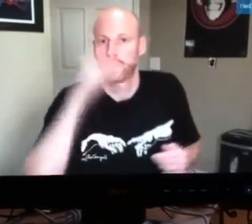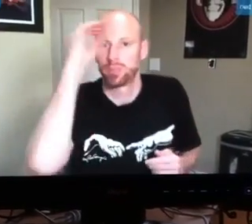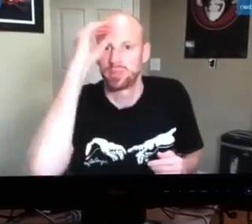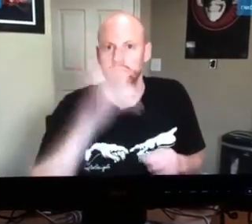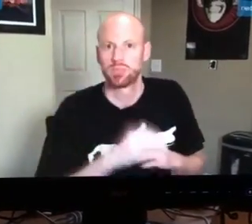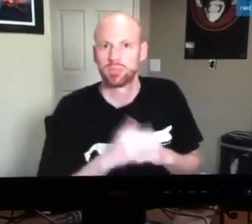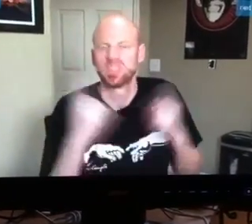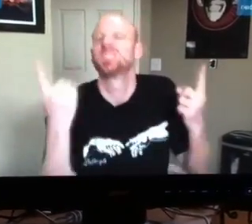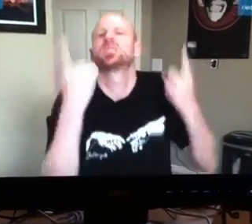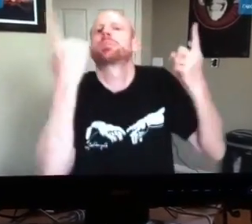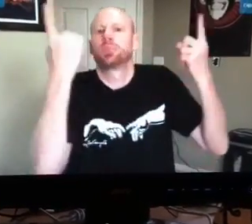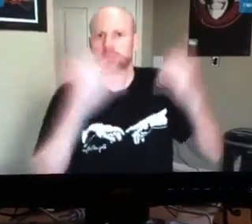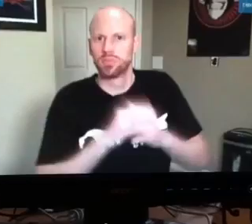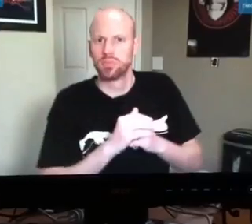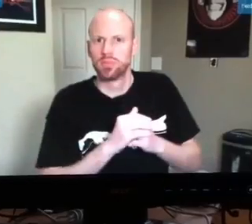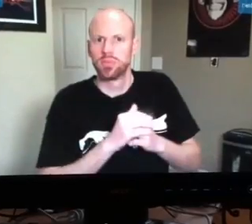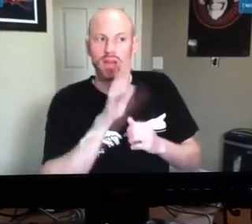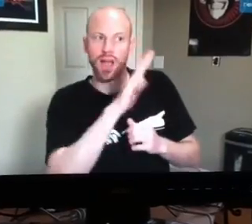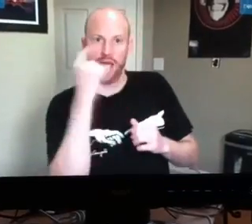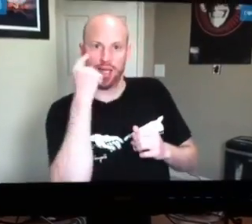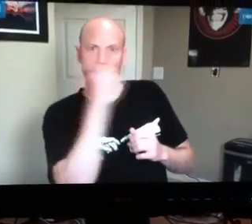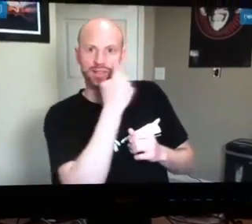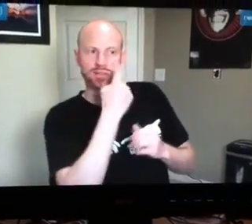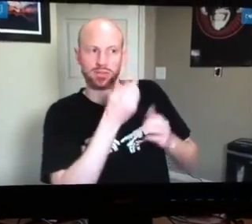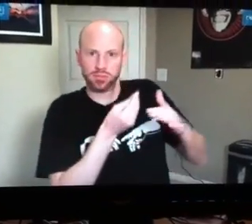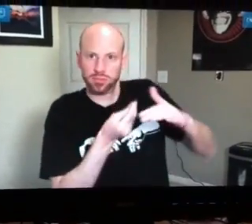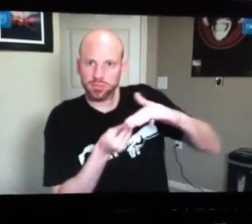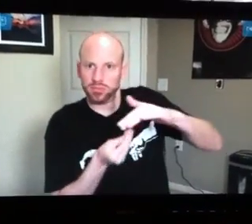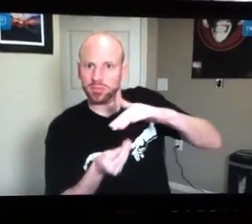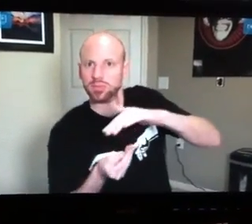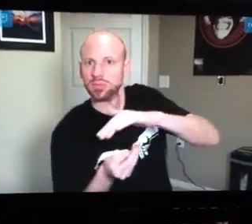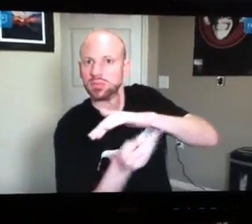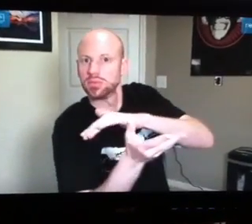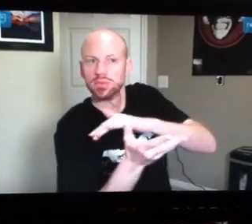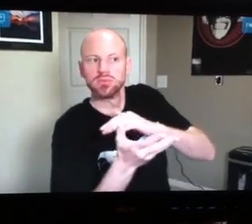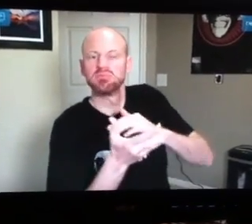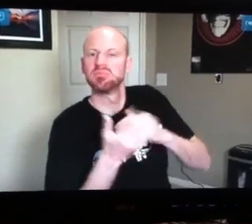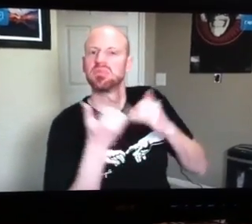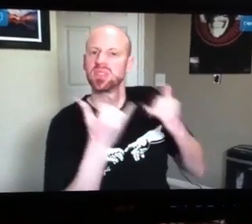Or they want to see if something is clear, or there's something that they're trying to convey through their eye gaze.